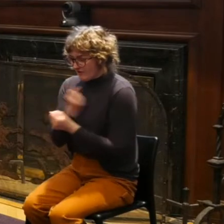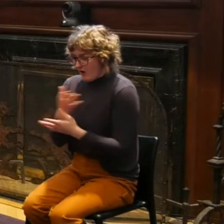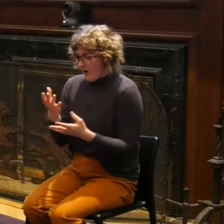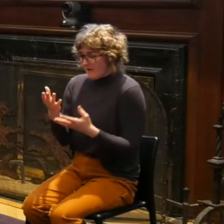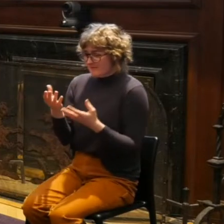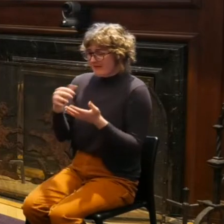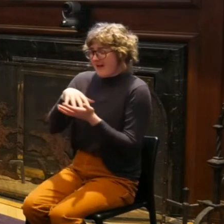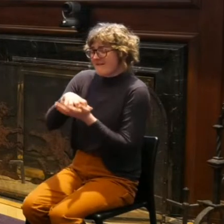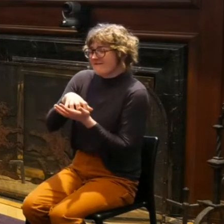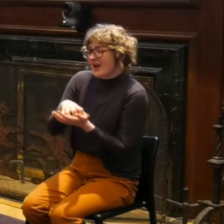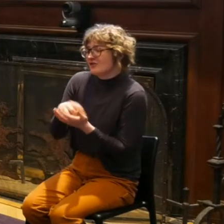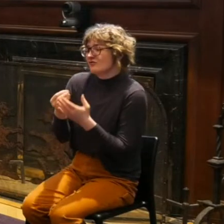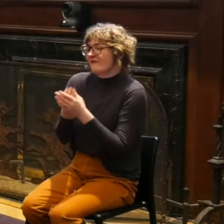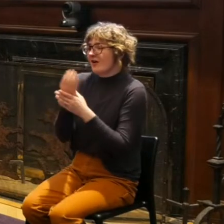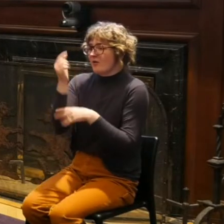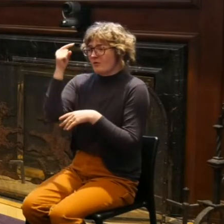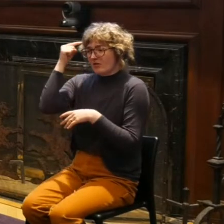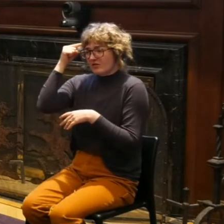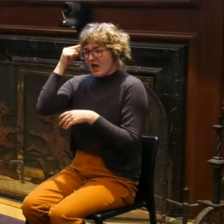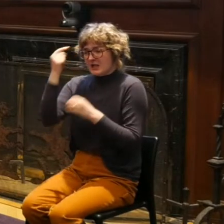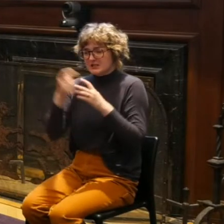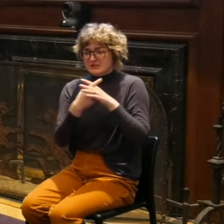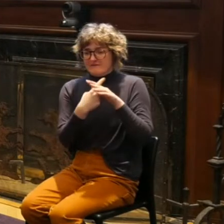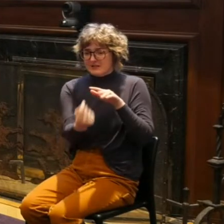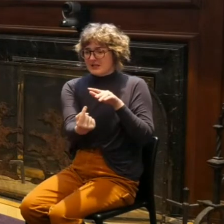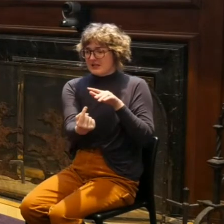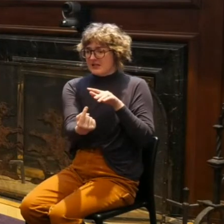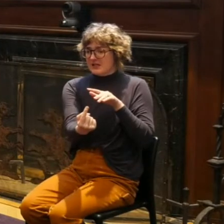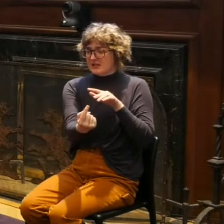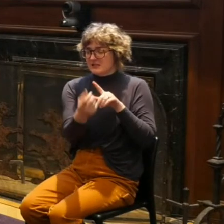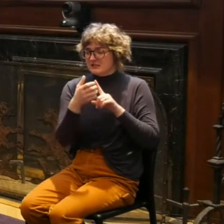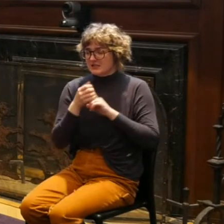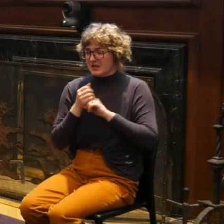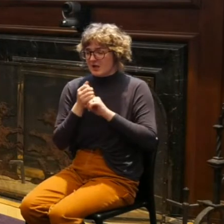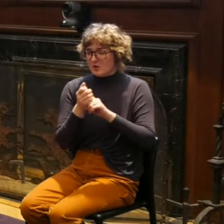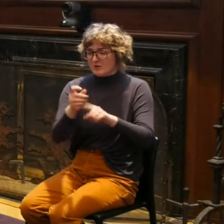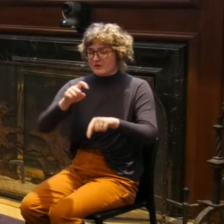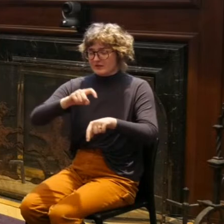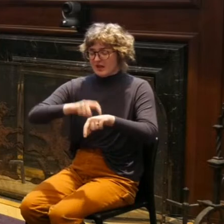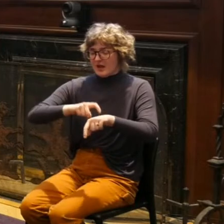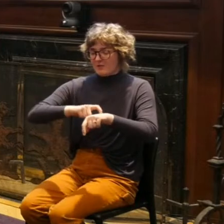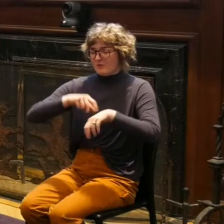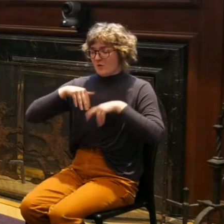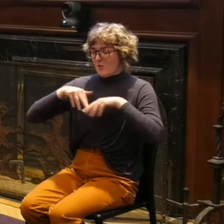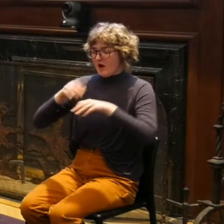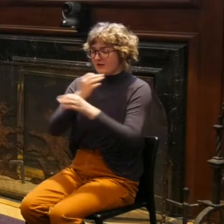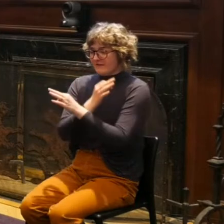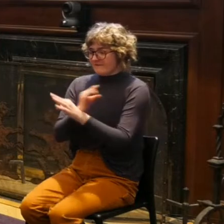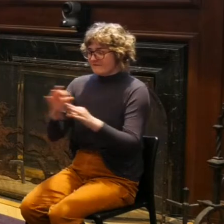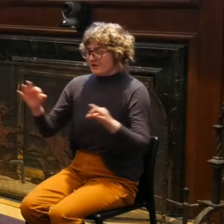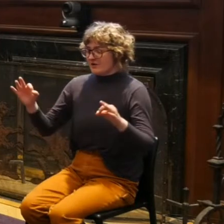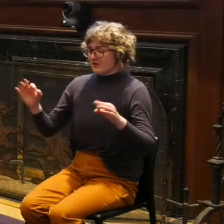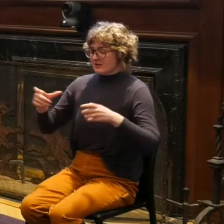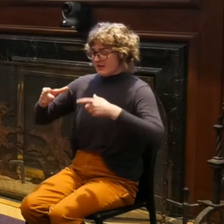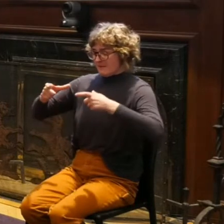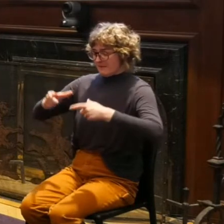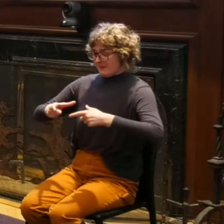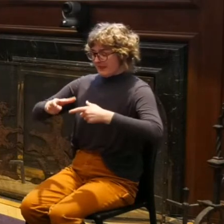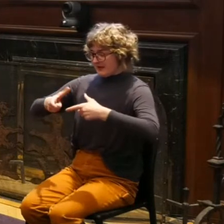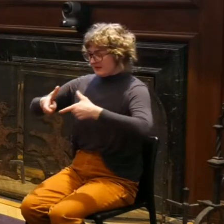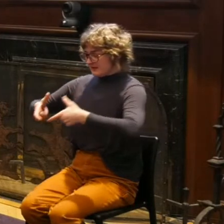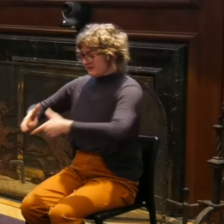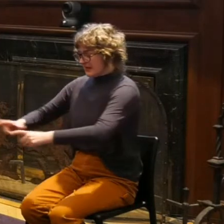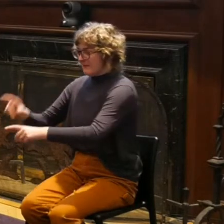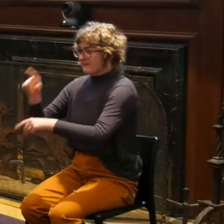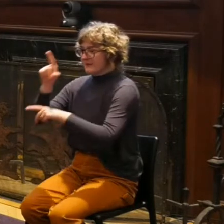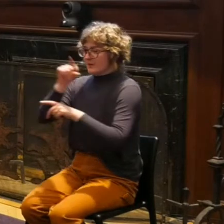flower thoughts. He flees, taking with him time where I walked free. A plague descends, burden sad